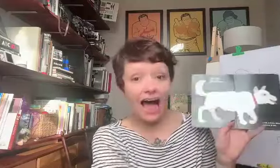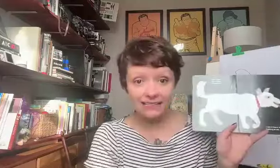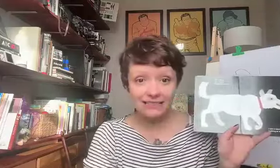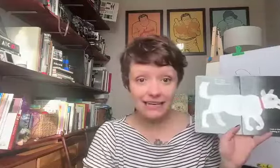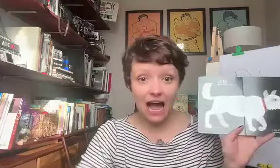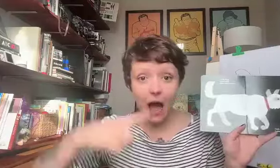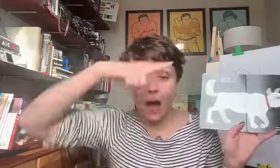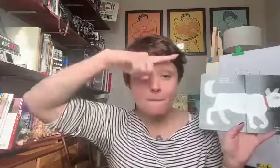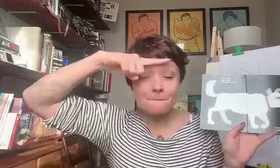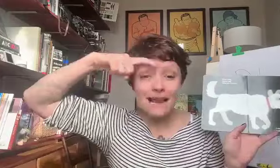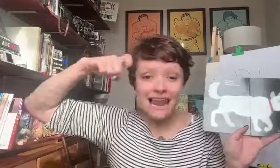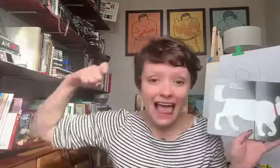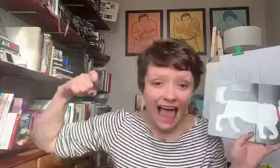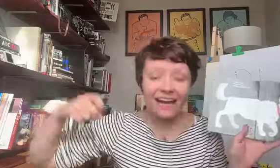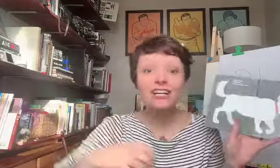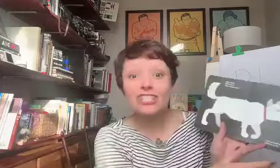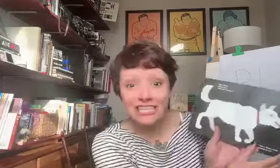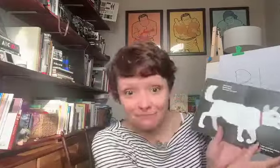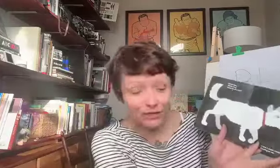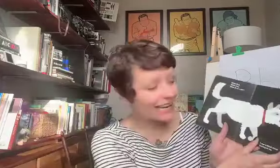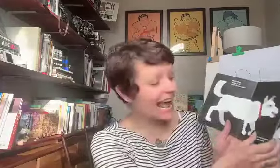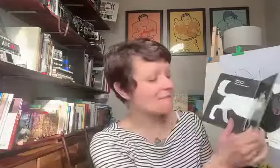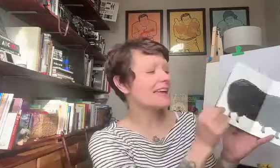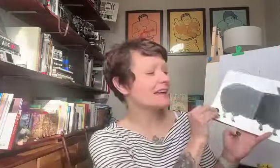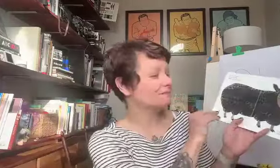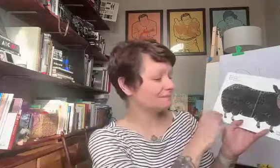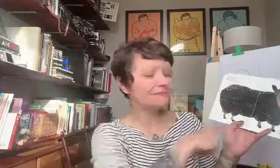I see a sheep looking at me.